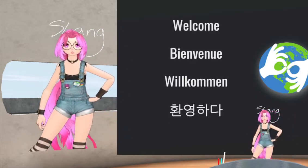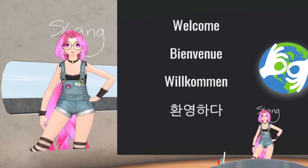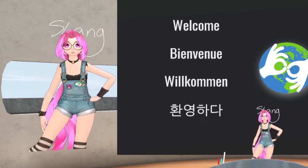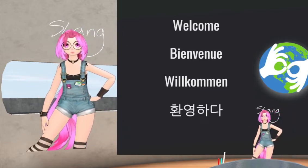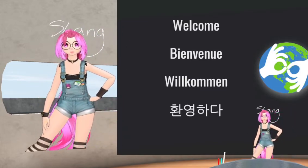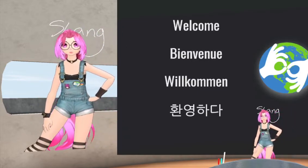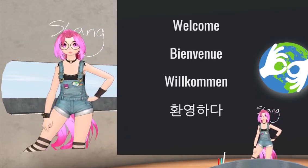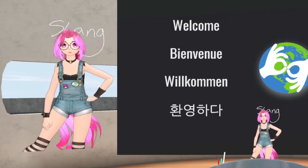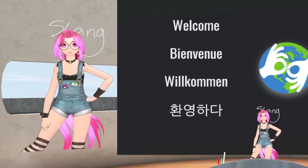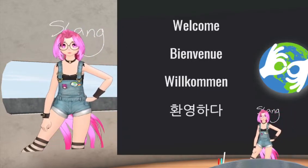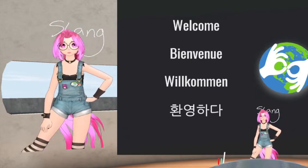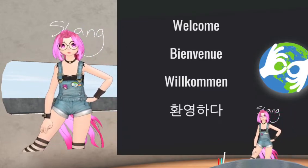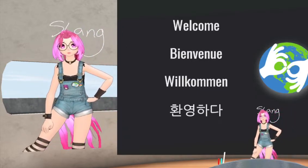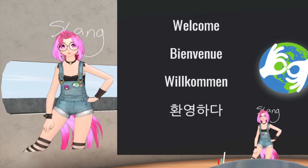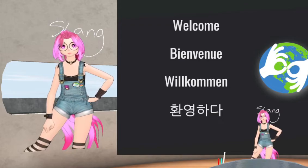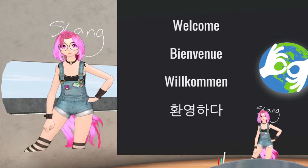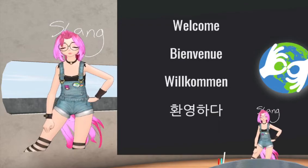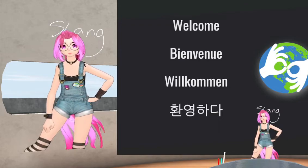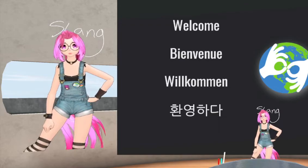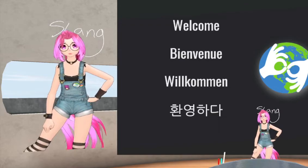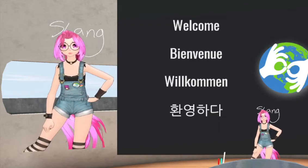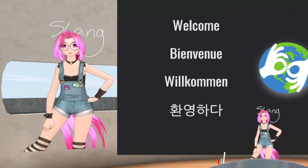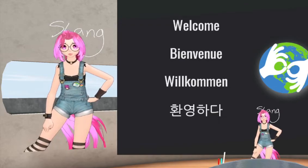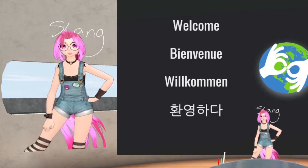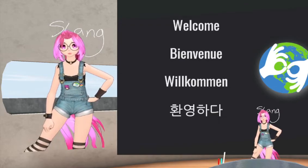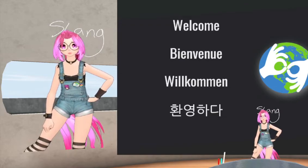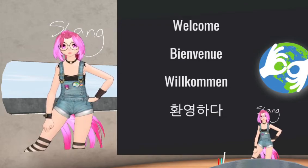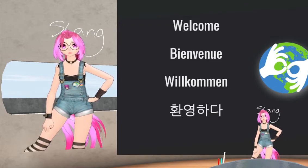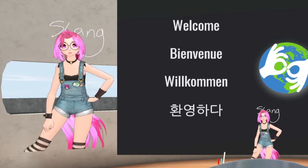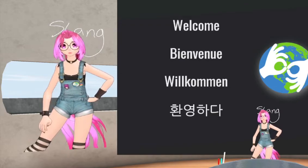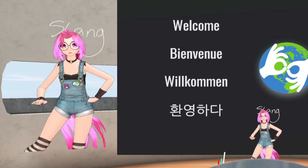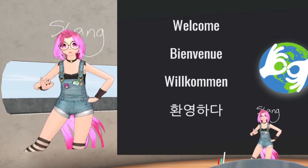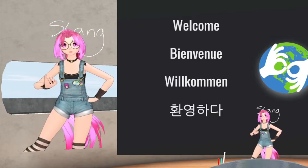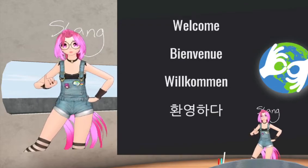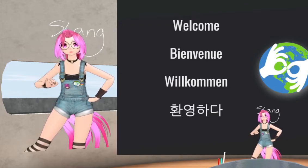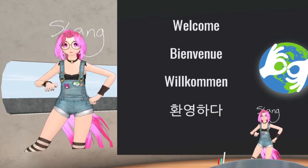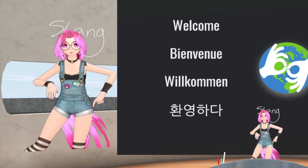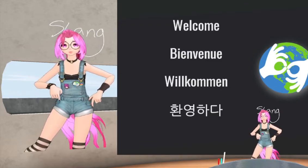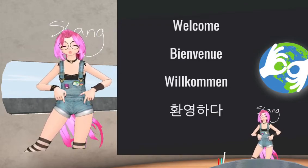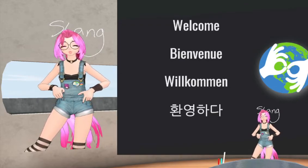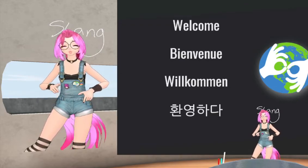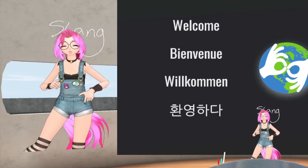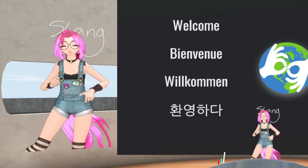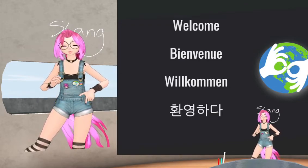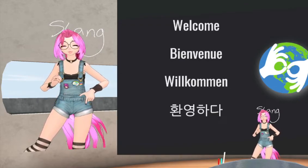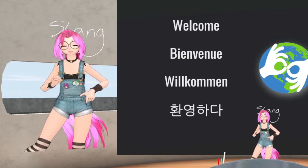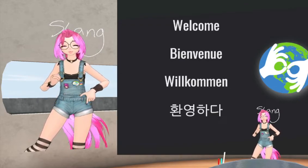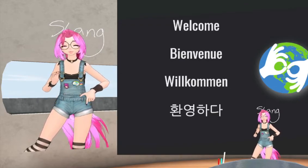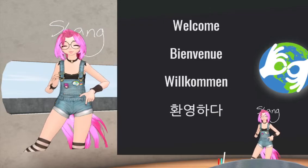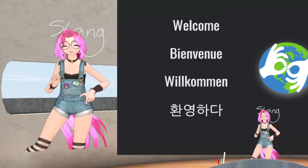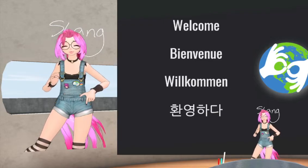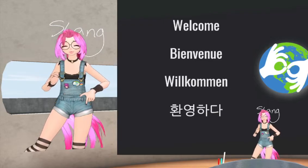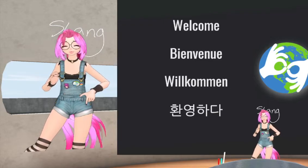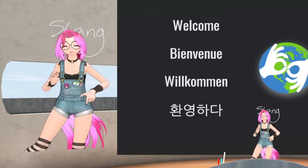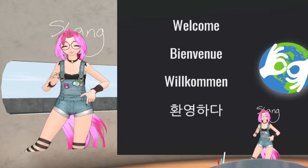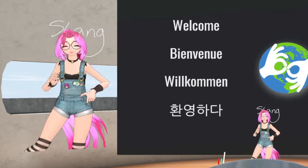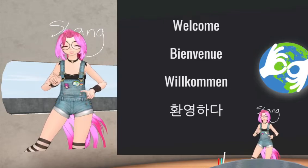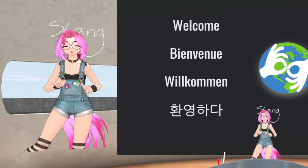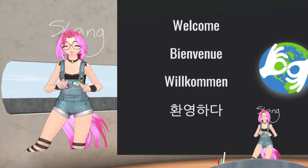yeah, again, a little bit of more sarcastic one. But yeah, my conversation was broken. Somebody else interrupted me and now it's